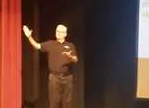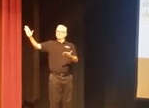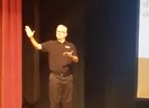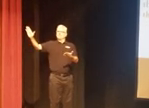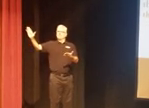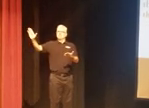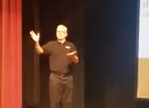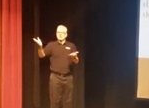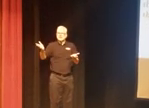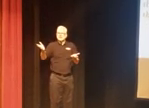that.